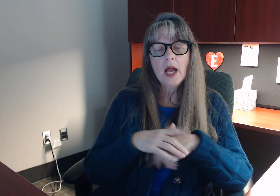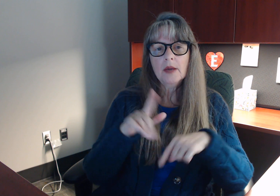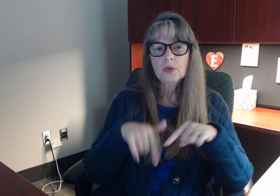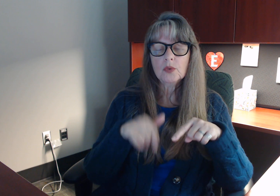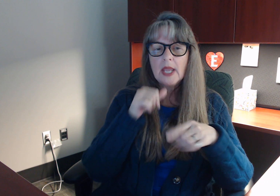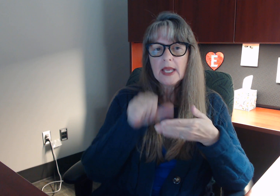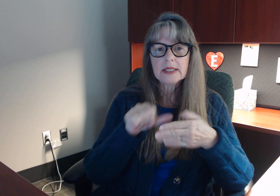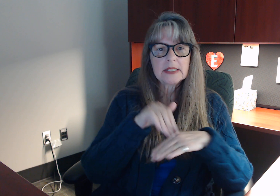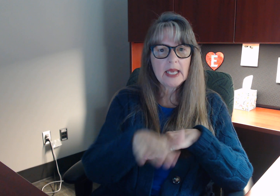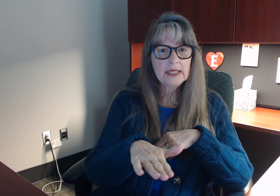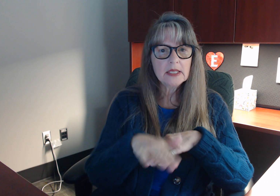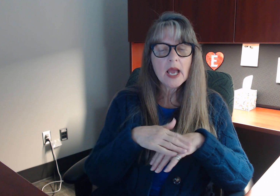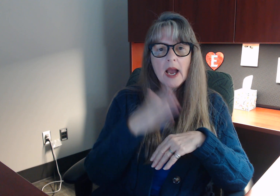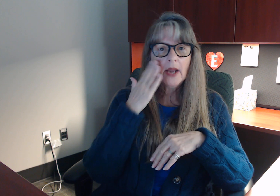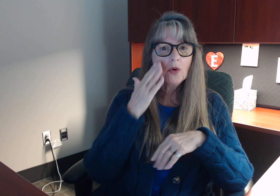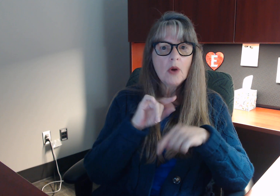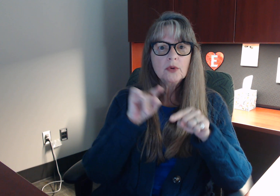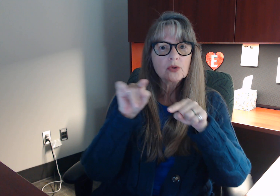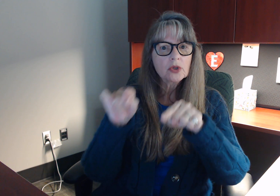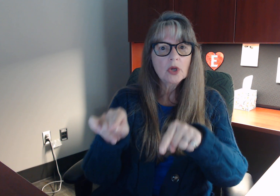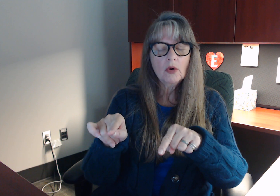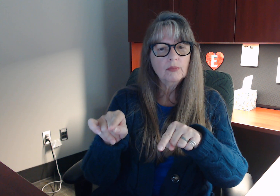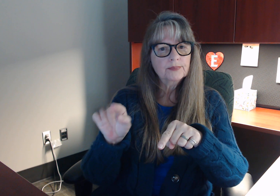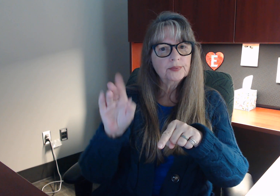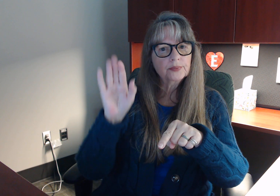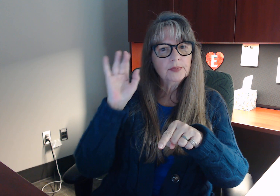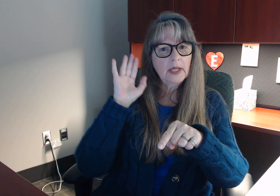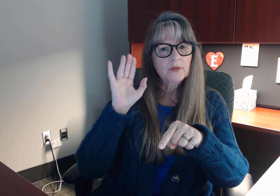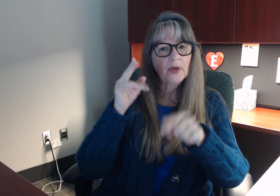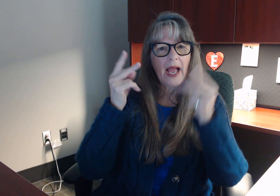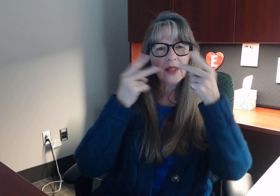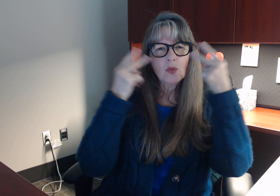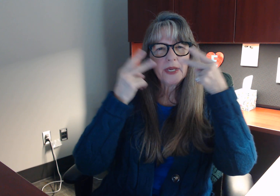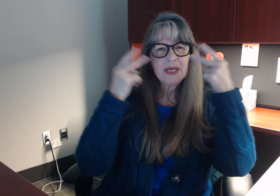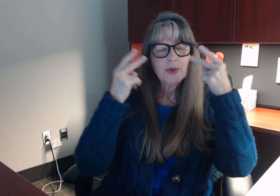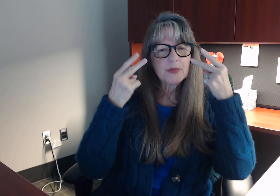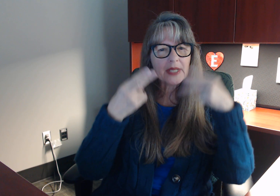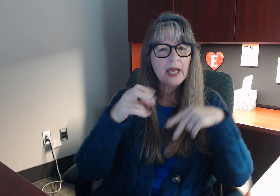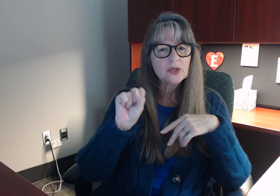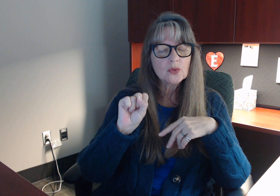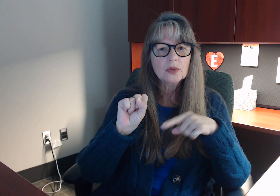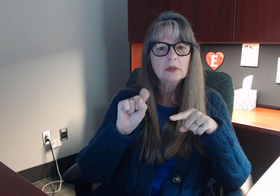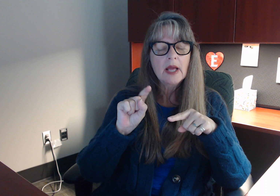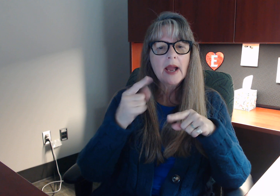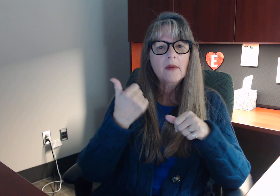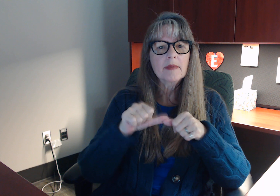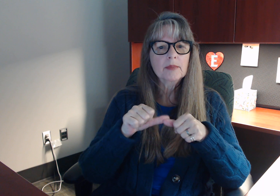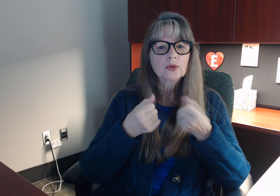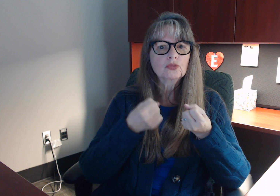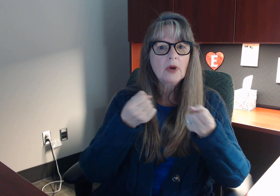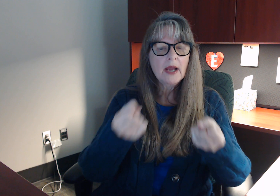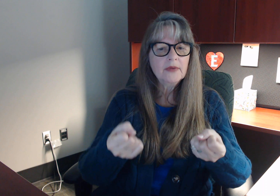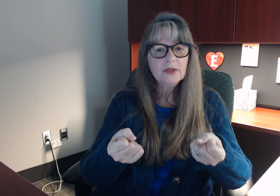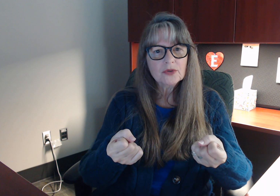you can't send. I know I used to go, like for Halloween when I was in high school, I remember driving